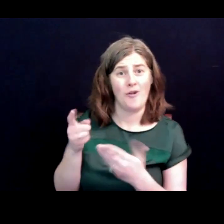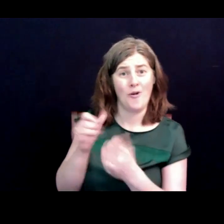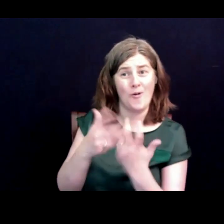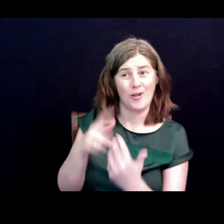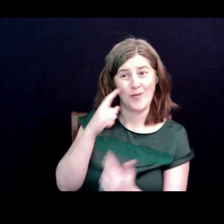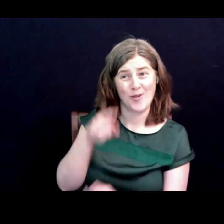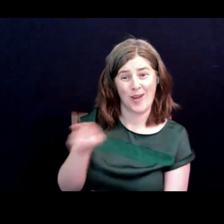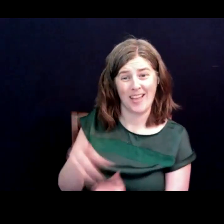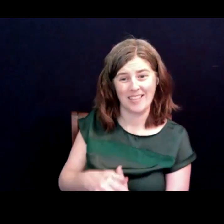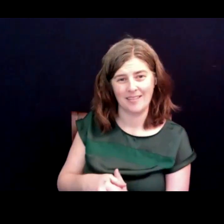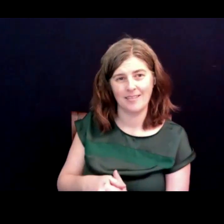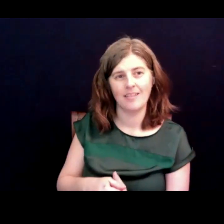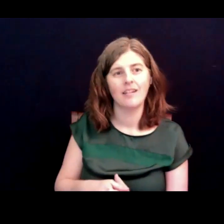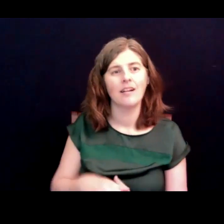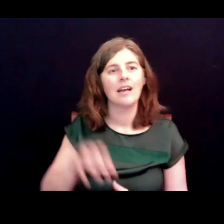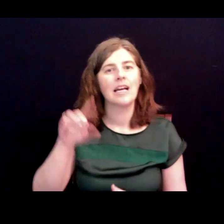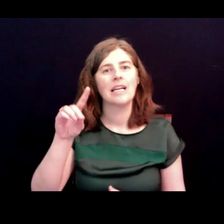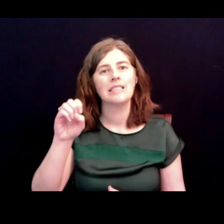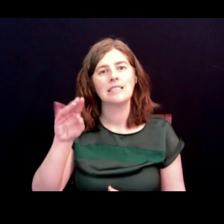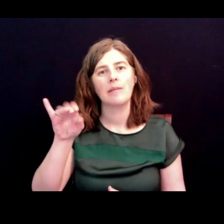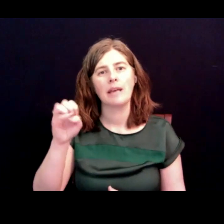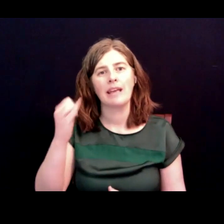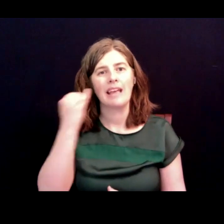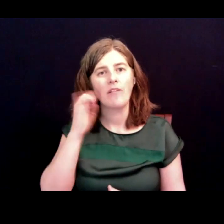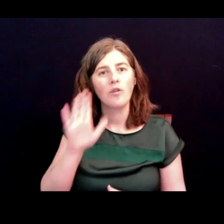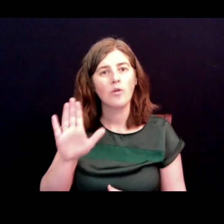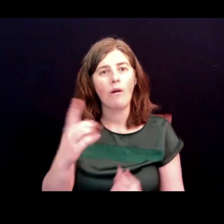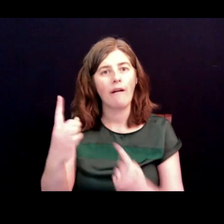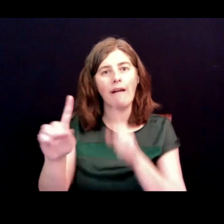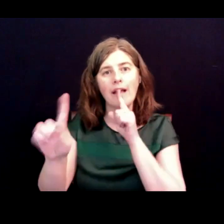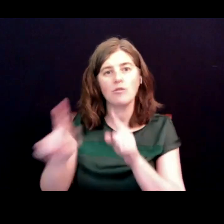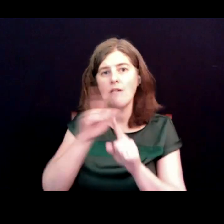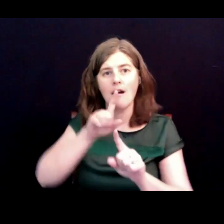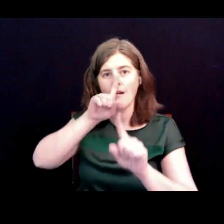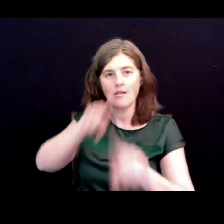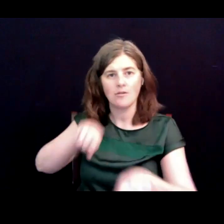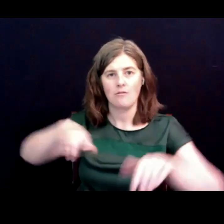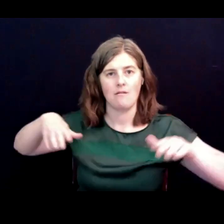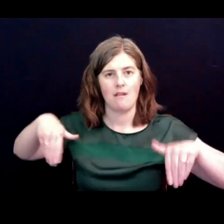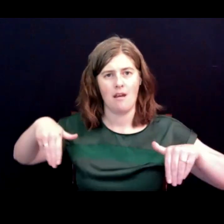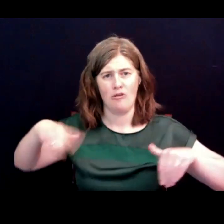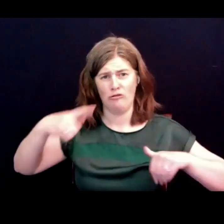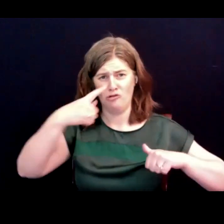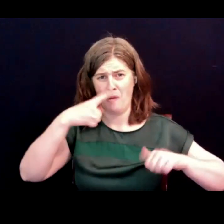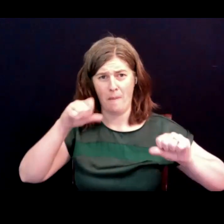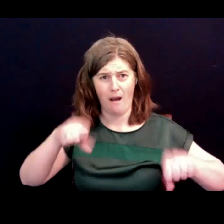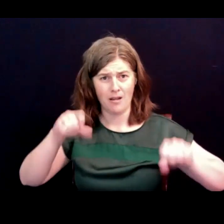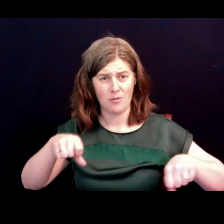guys. For those that were not able to get an answer to their question, would it